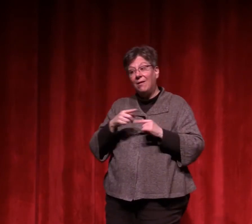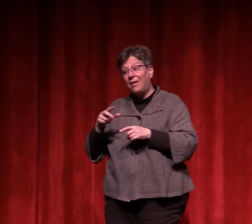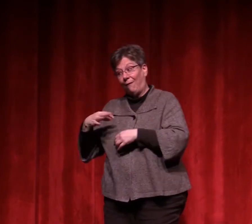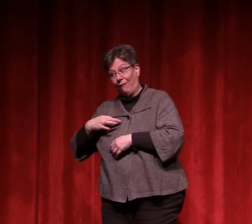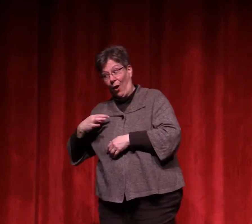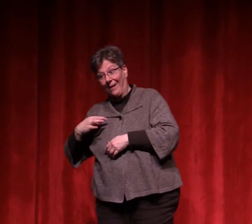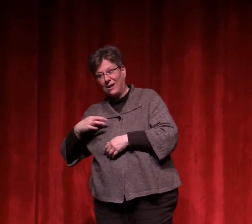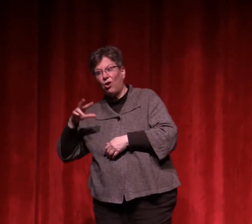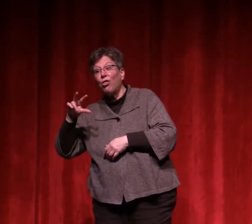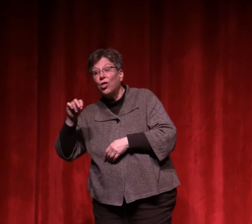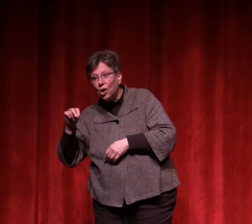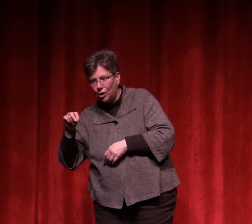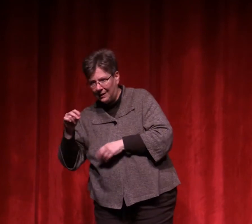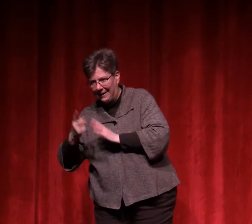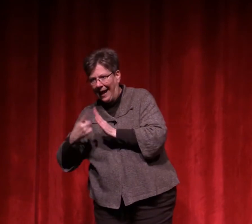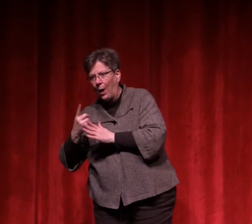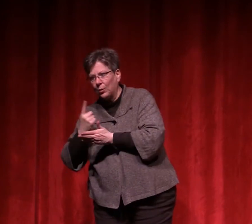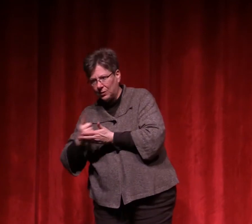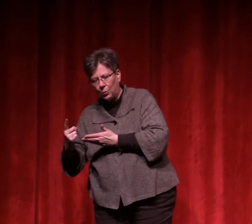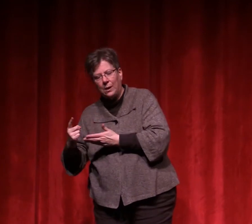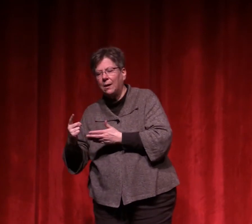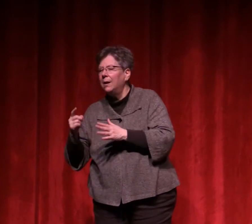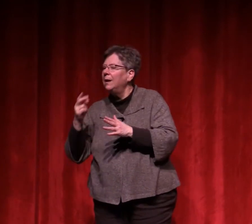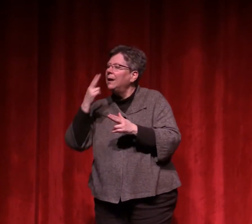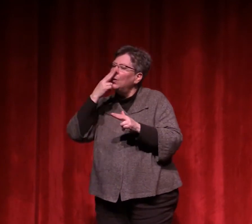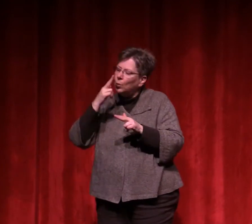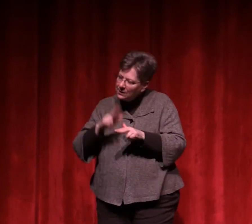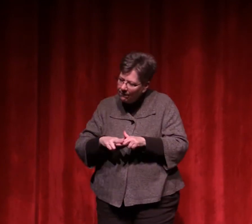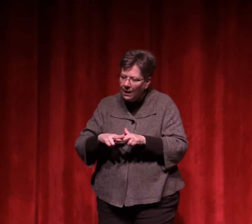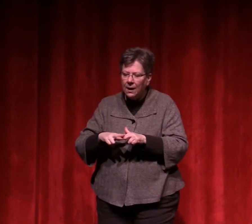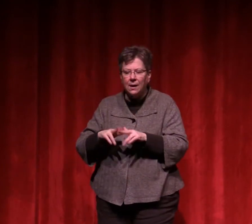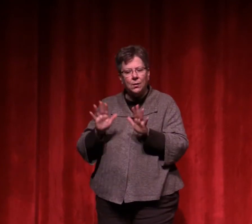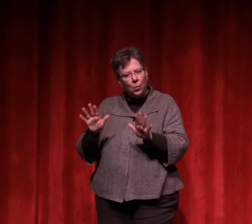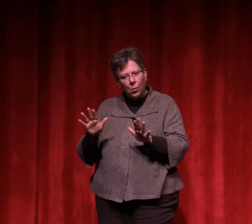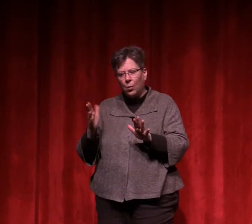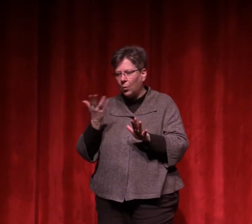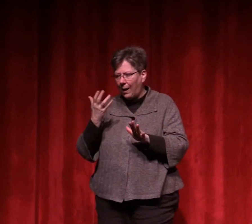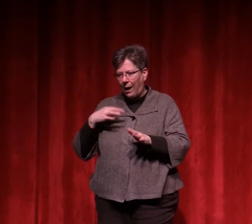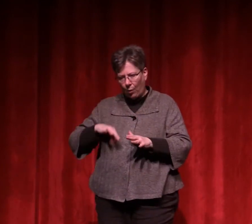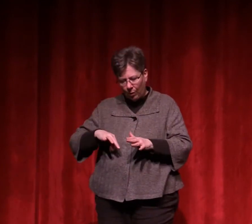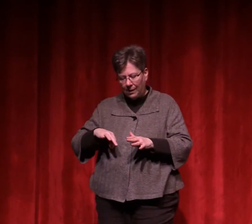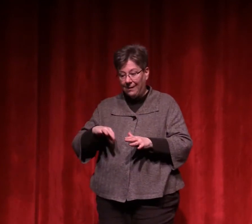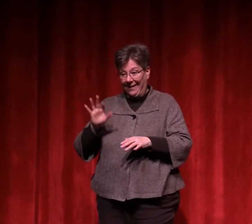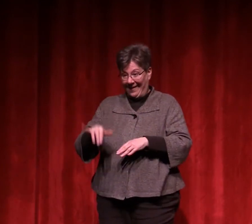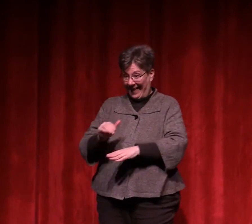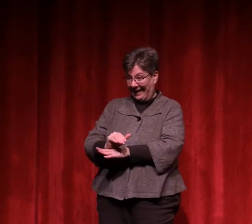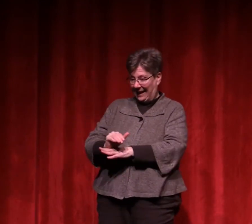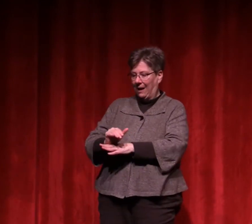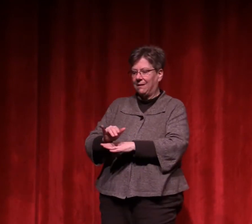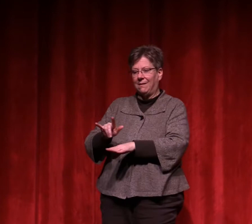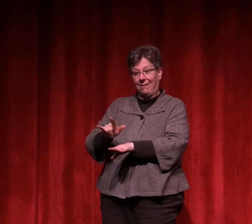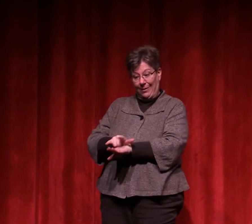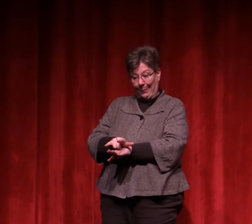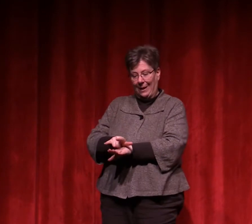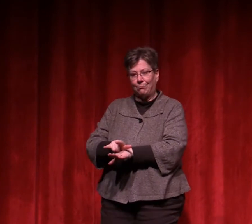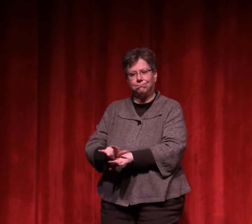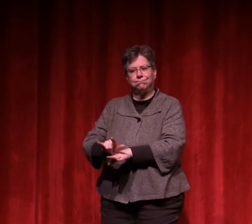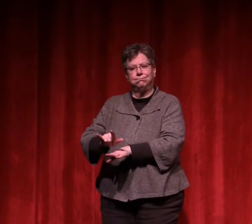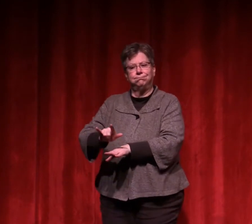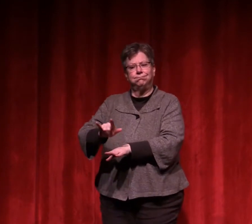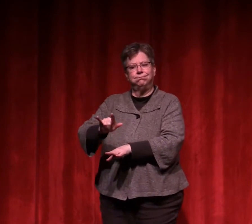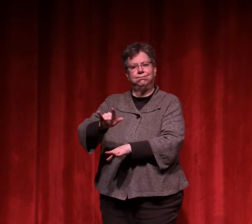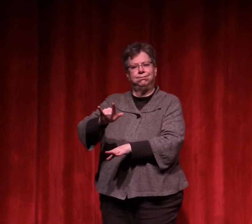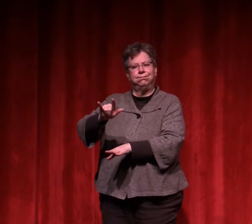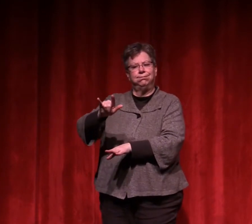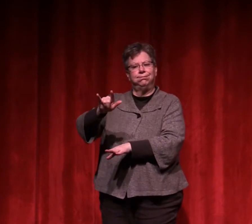absolutely fun. I wouldn't trade it for anything. And that evening, the plane took off and took its first flight